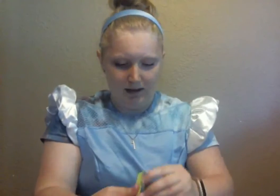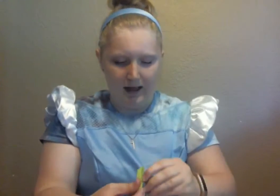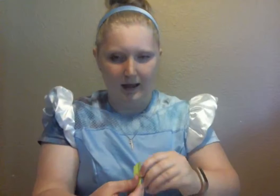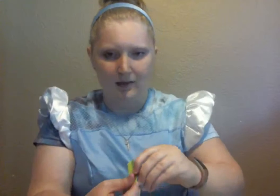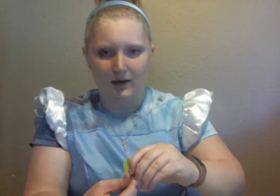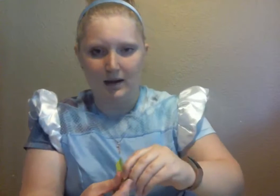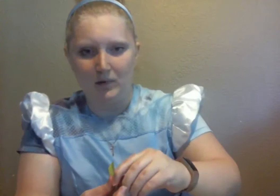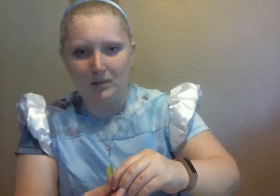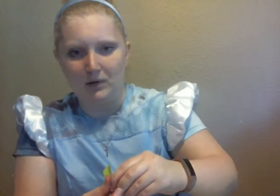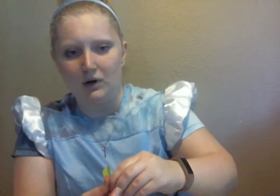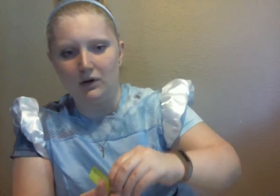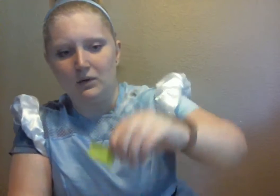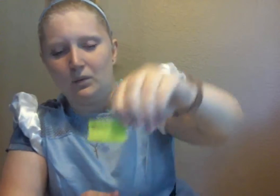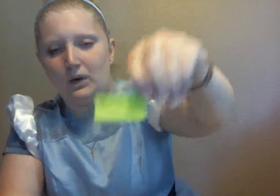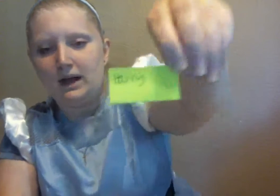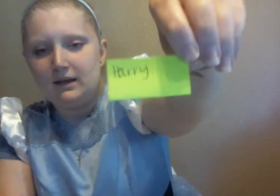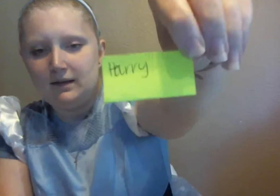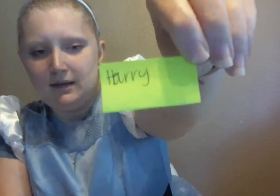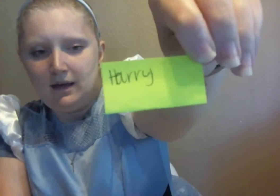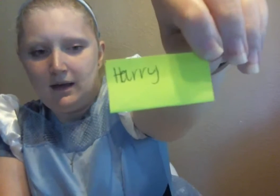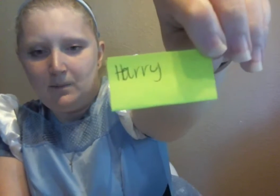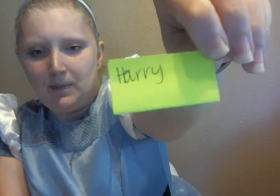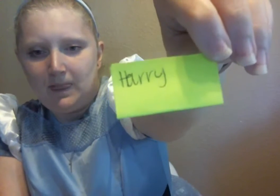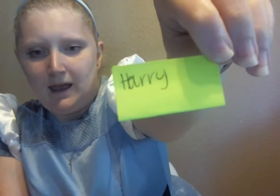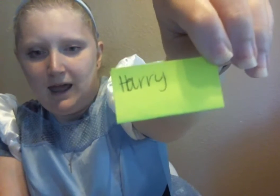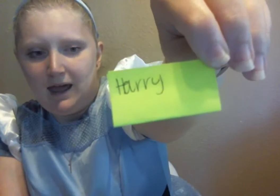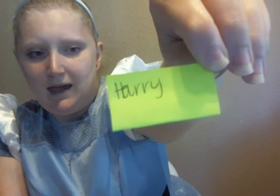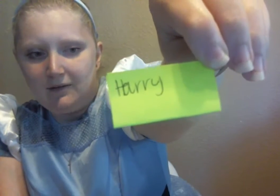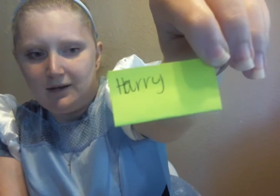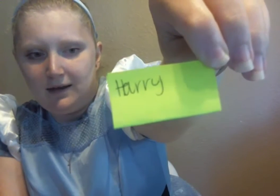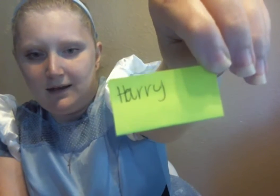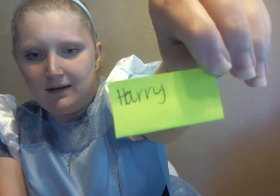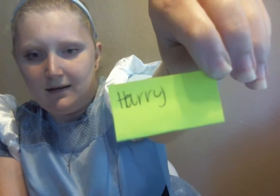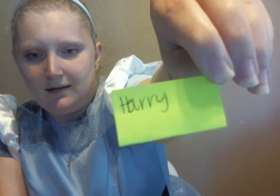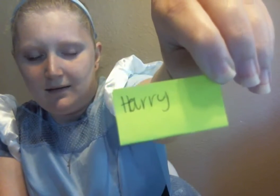Okay, and the name we pulled was Harry.